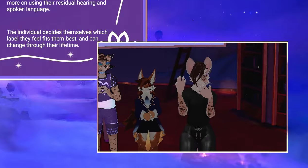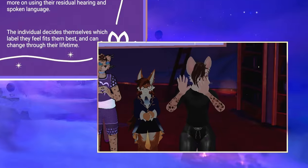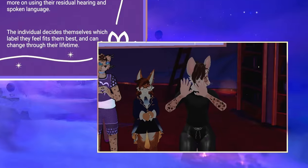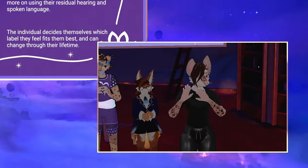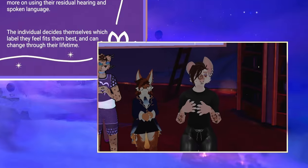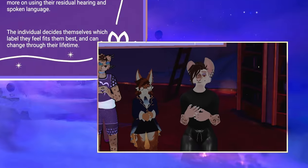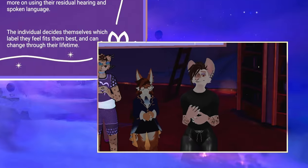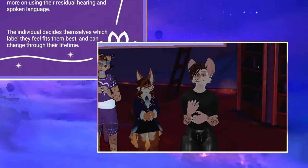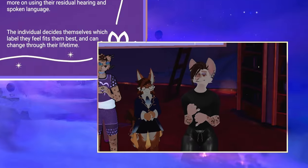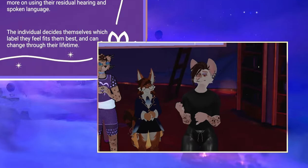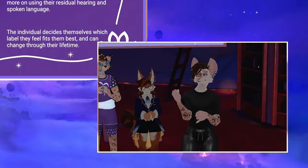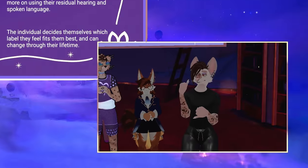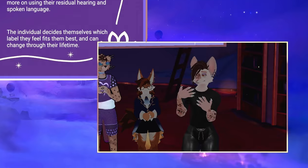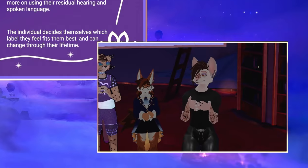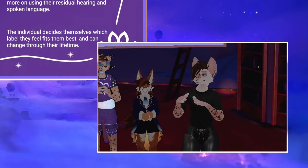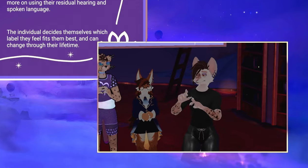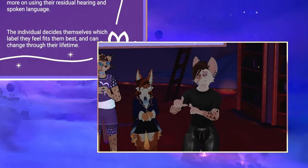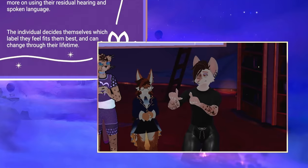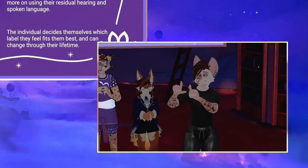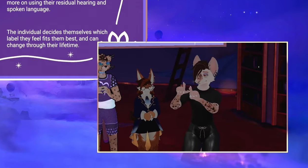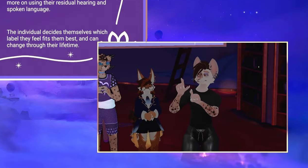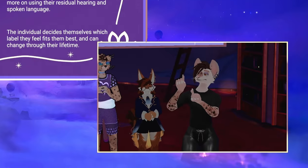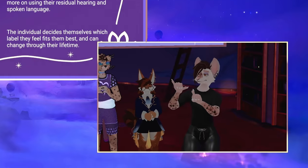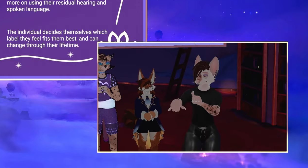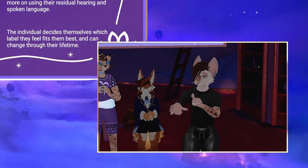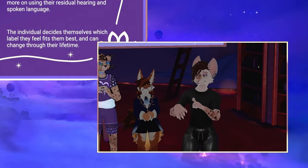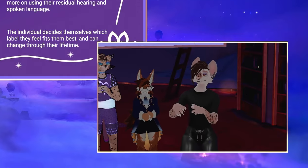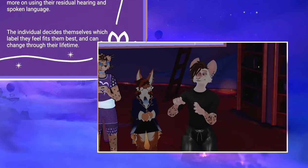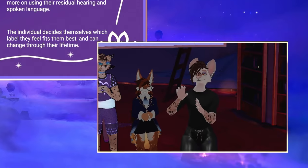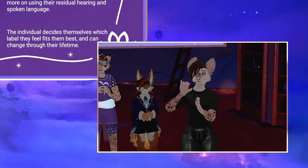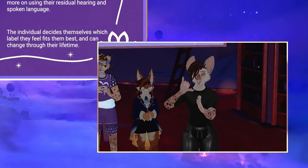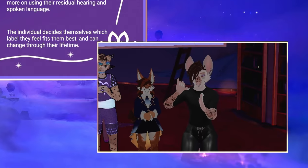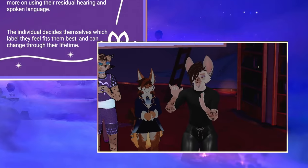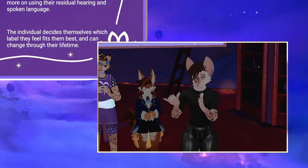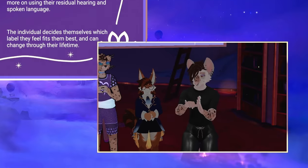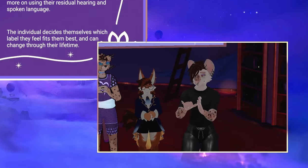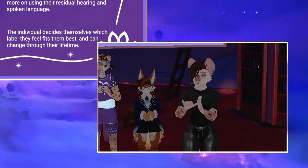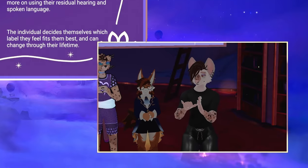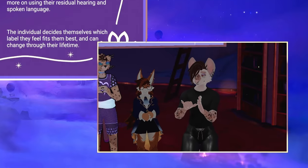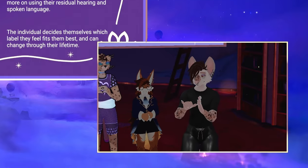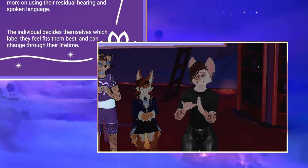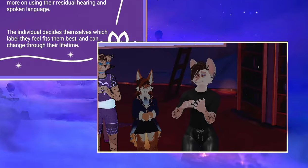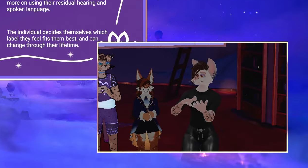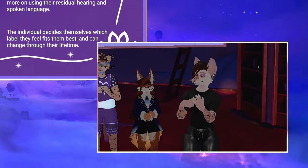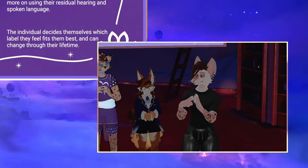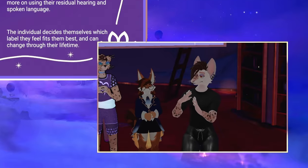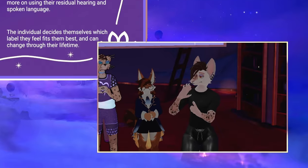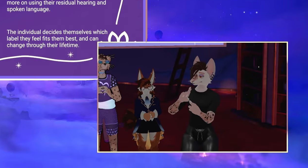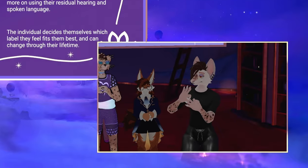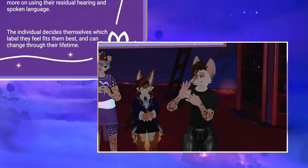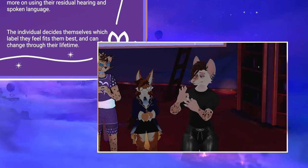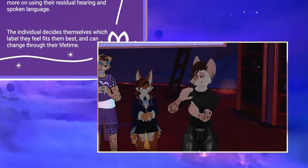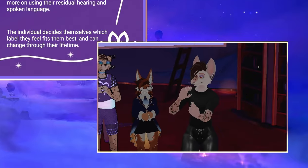a capital D, deaf, that is an identity. That is a culture. That is a group of people